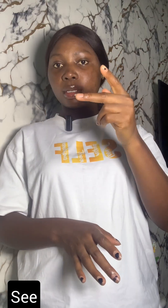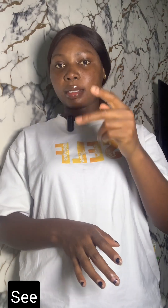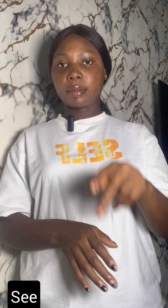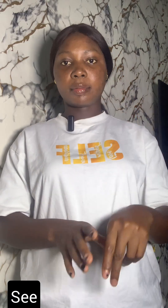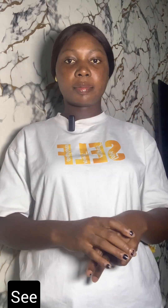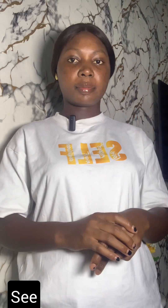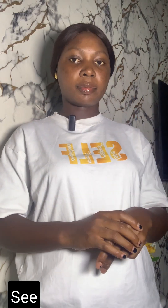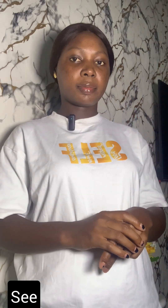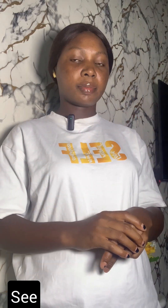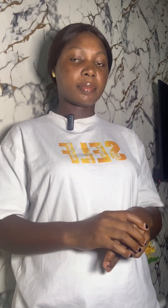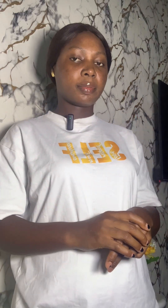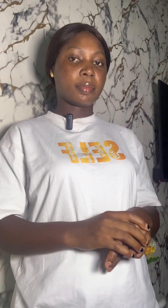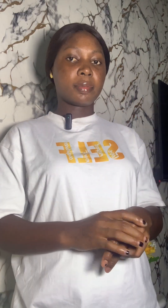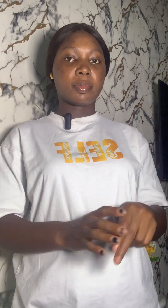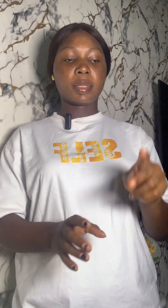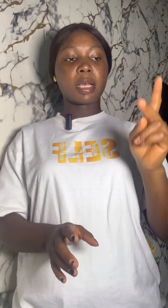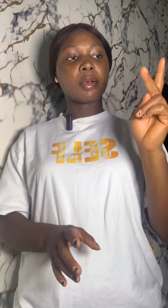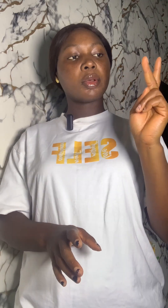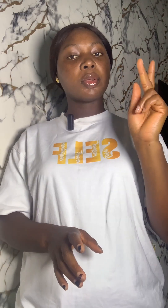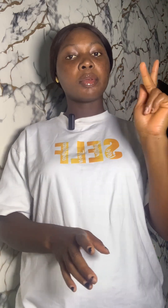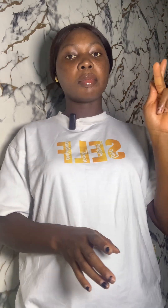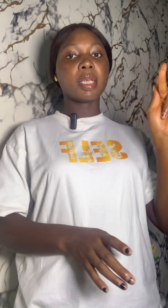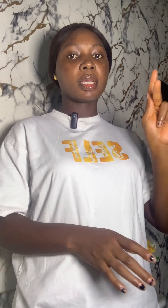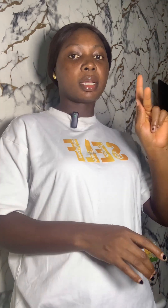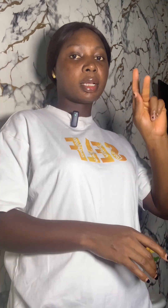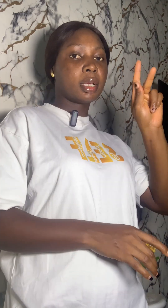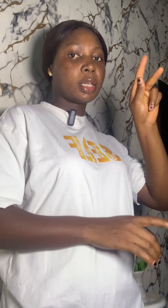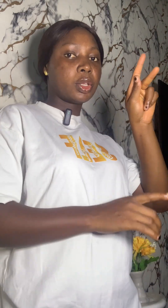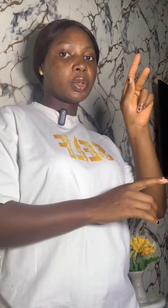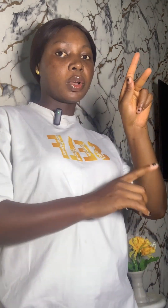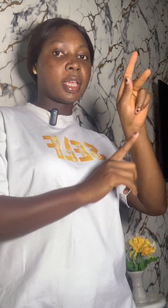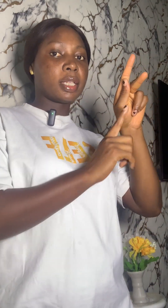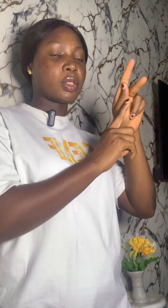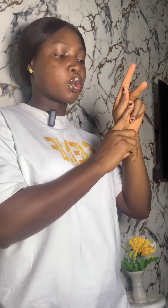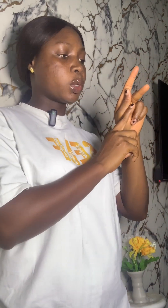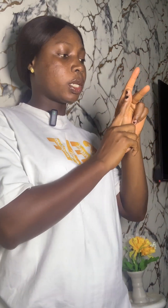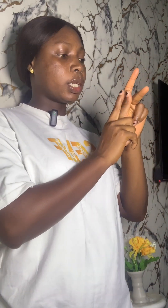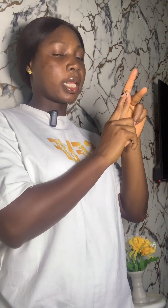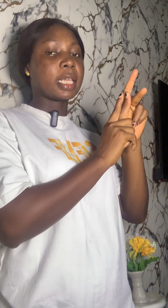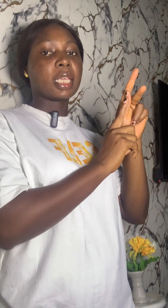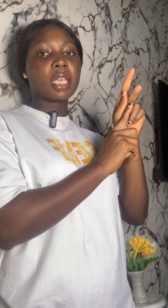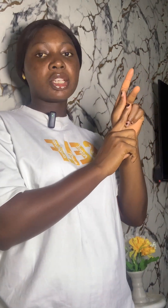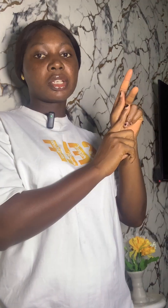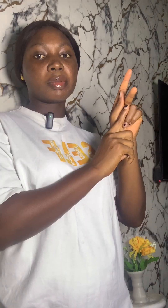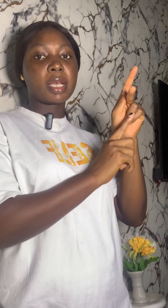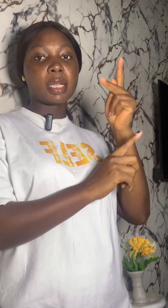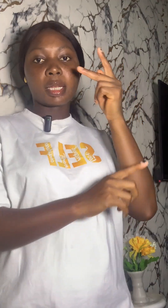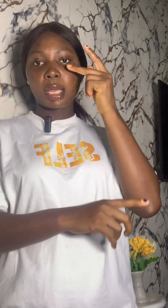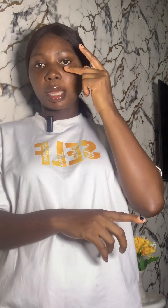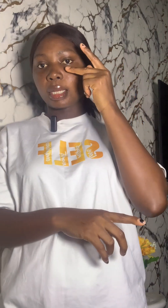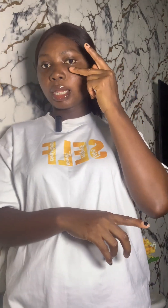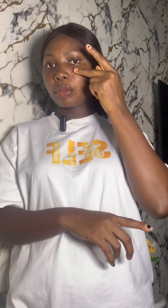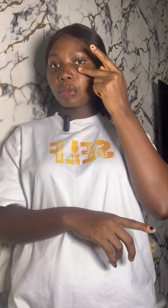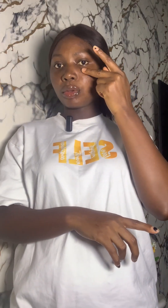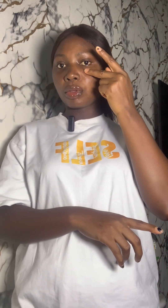C. Now you make your hand this way like a K-shaped hand, and then you use